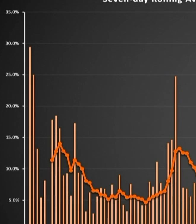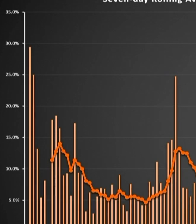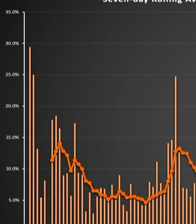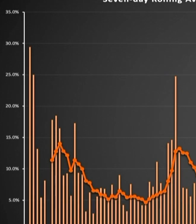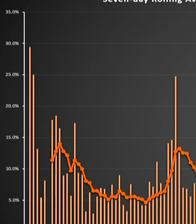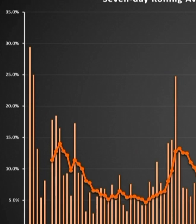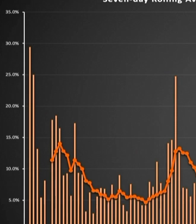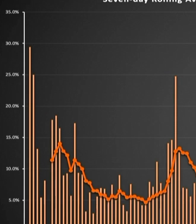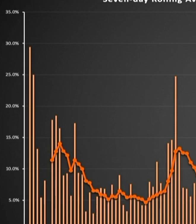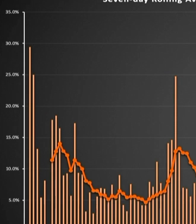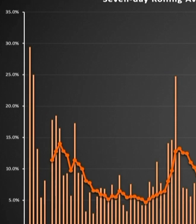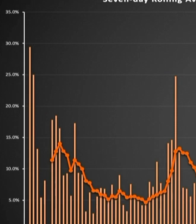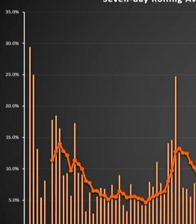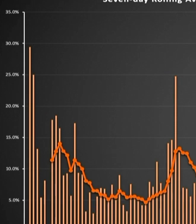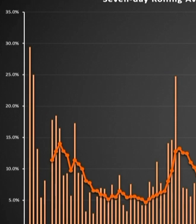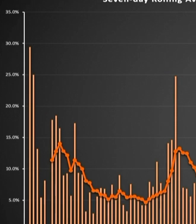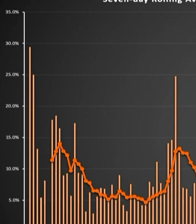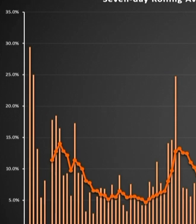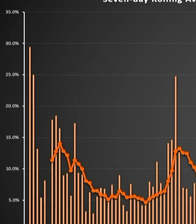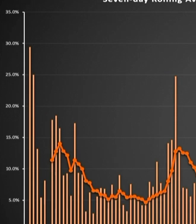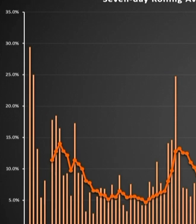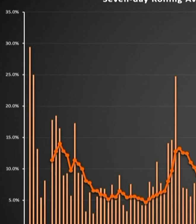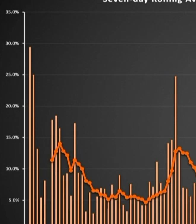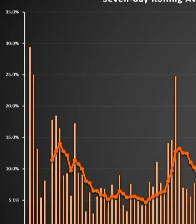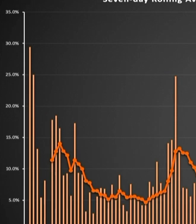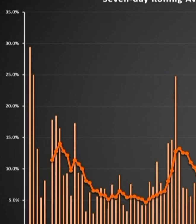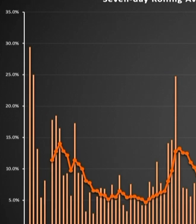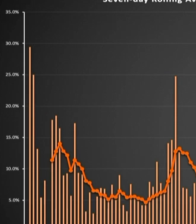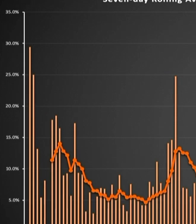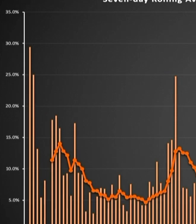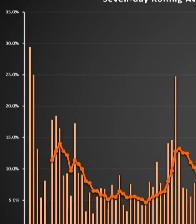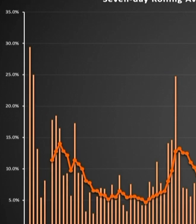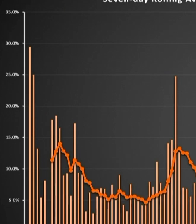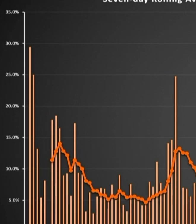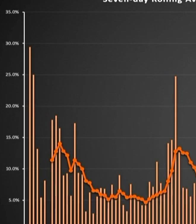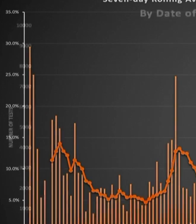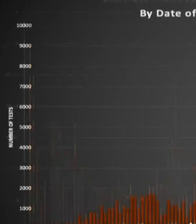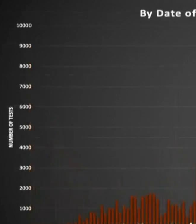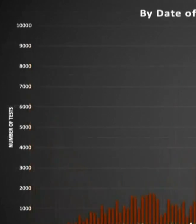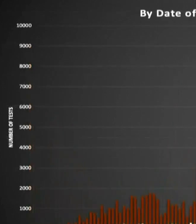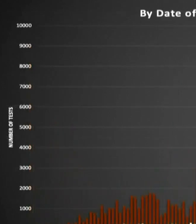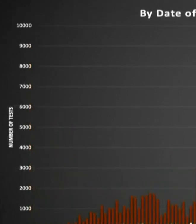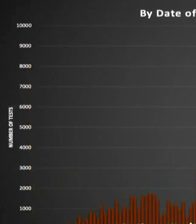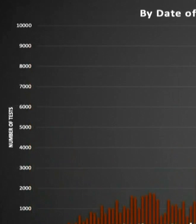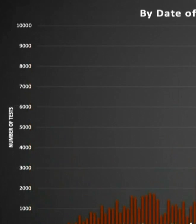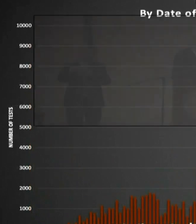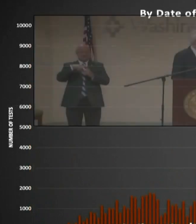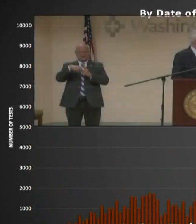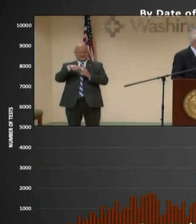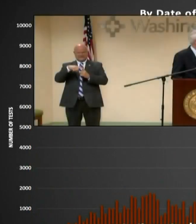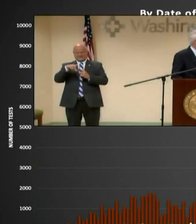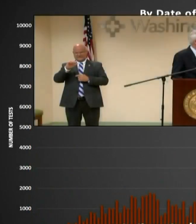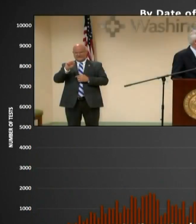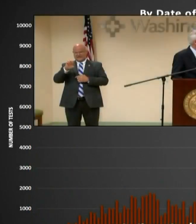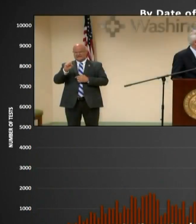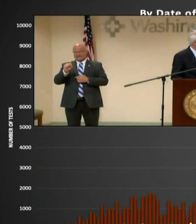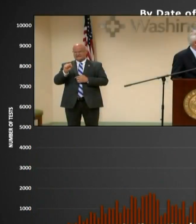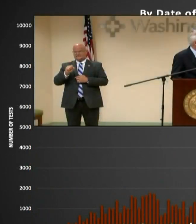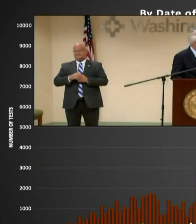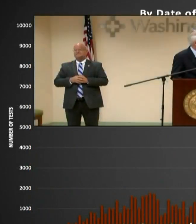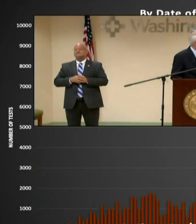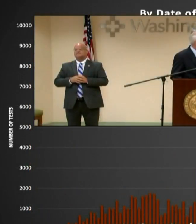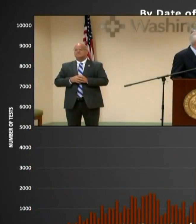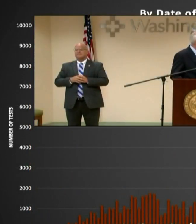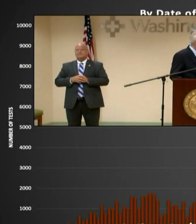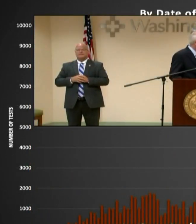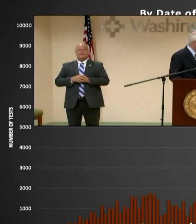percentages might be corrected, but at least we're on the right trend line there in terms of positivity of cases. And this